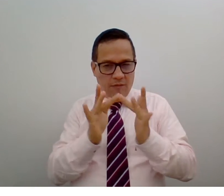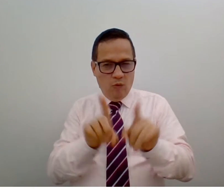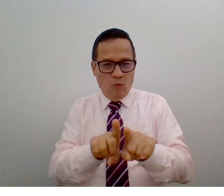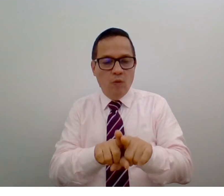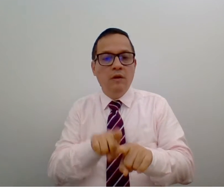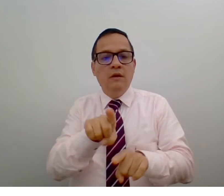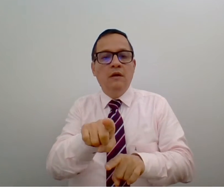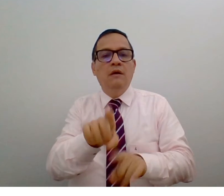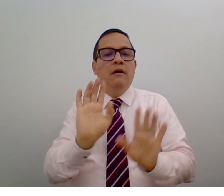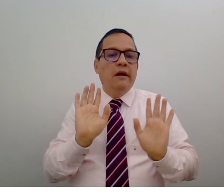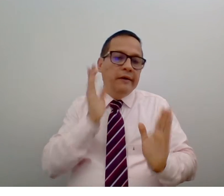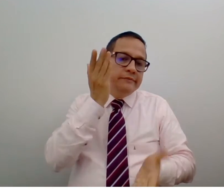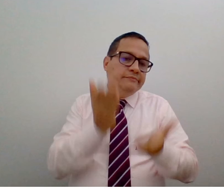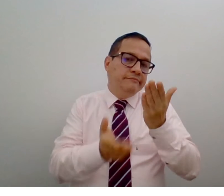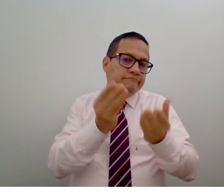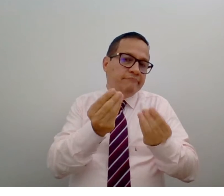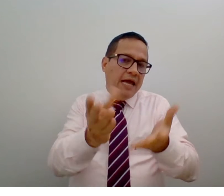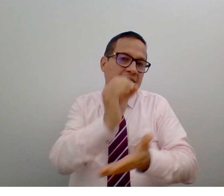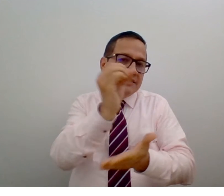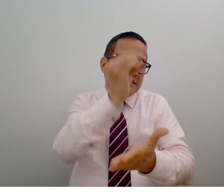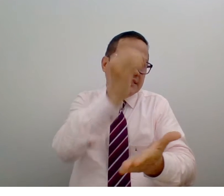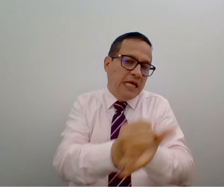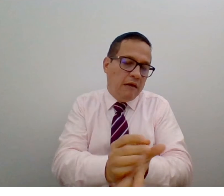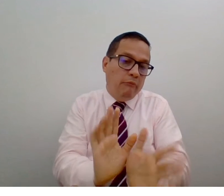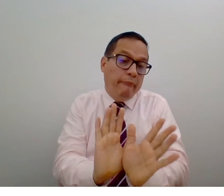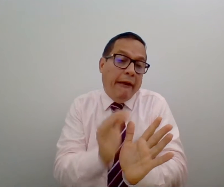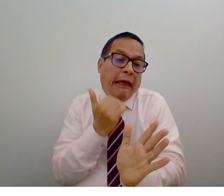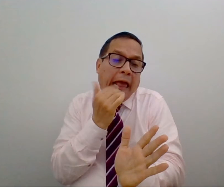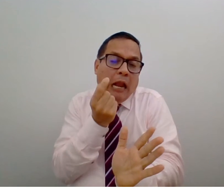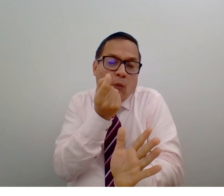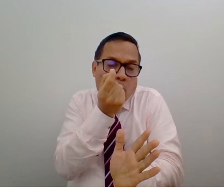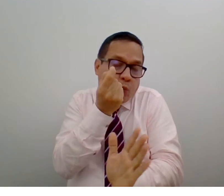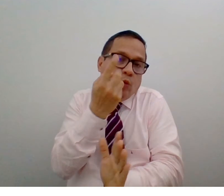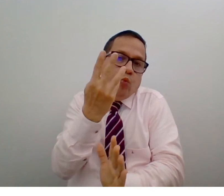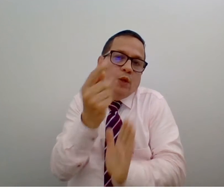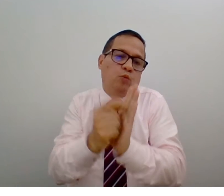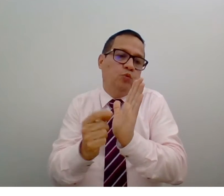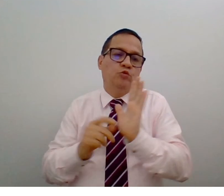you can get between 0 points and 4 points.